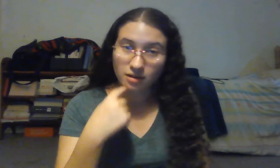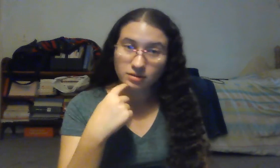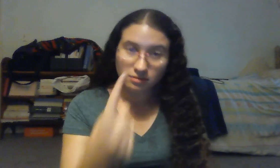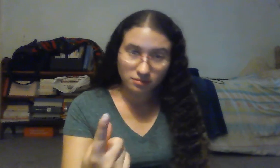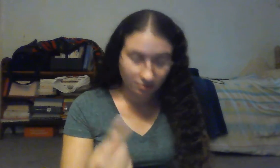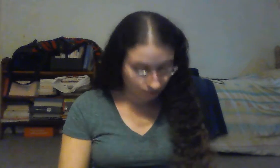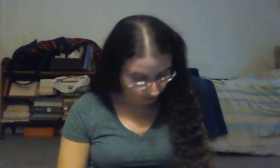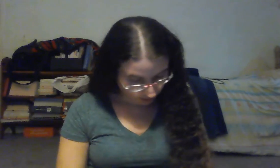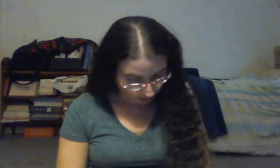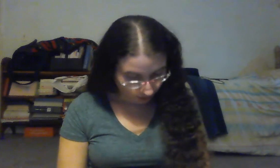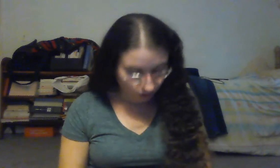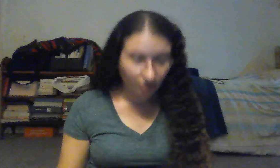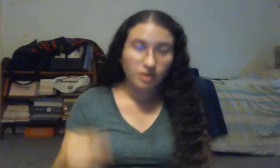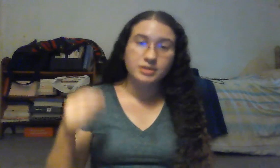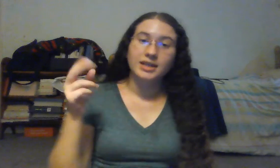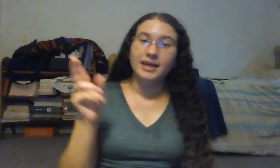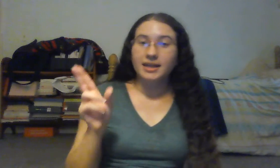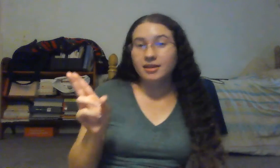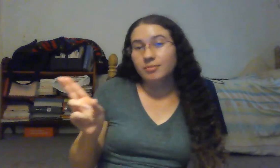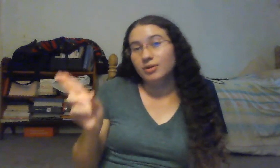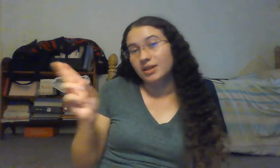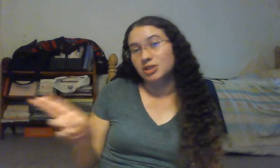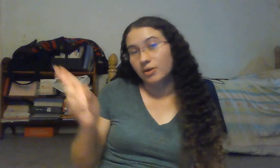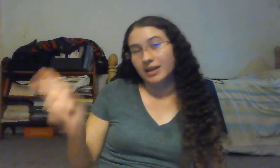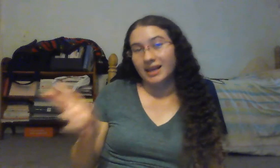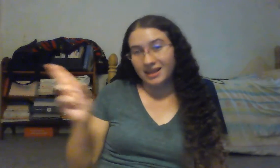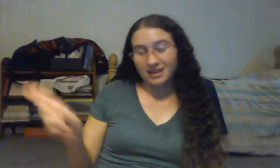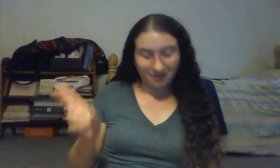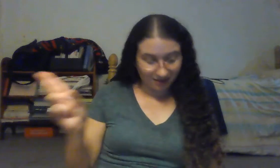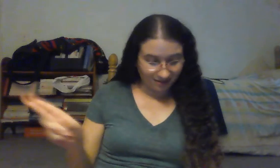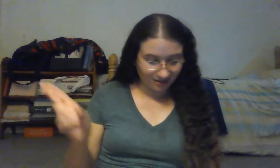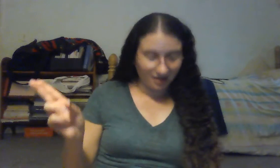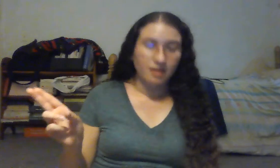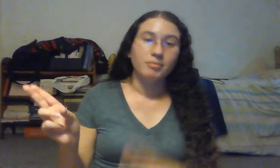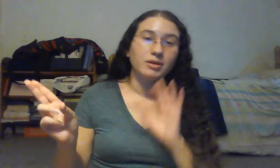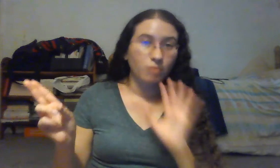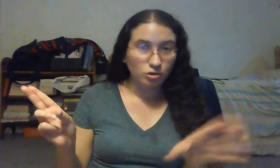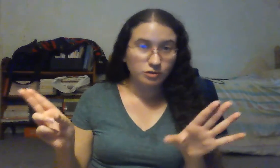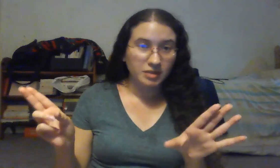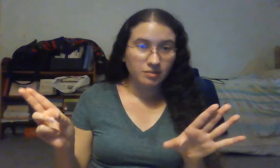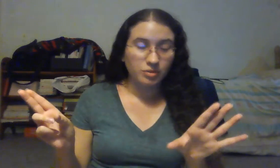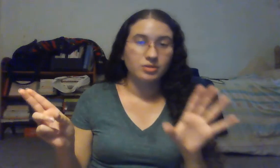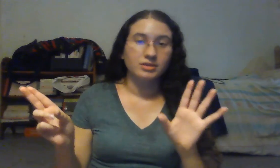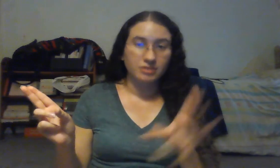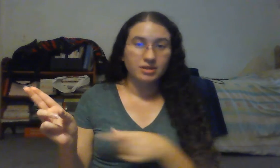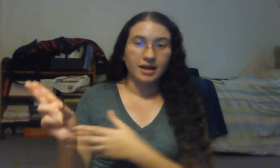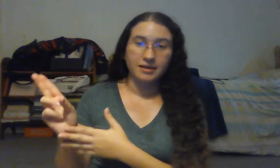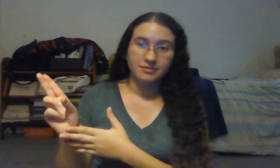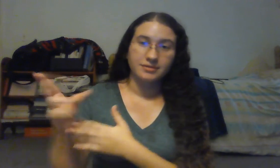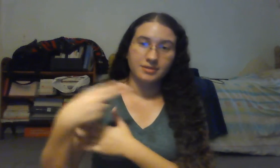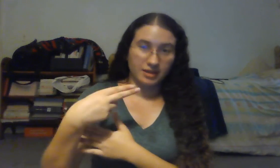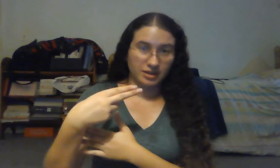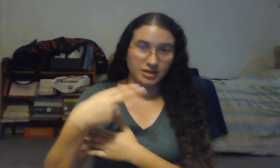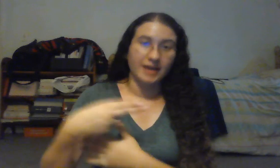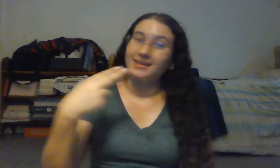Tell. Thursday. In the book, they show it like this, but most people in real life, they sign it